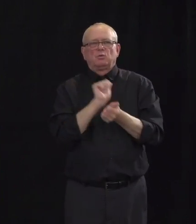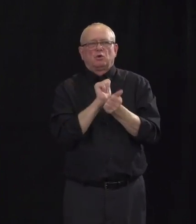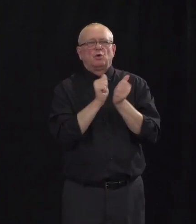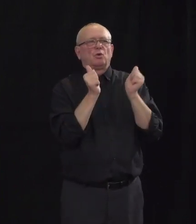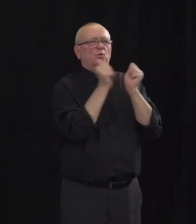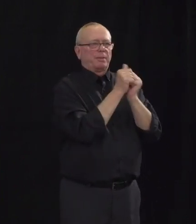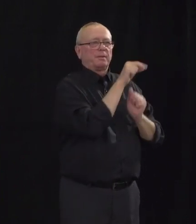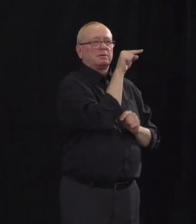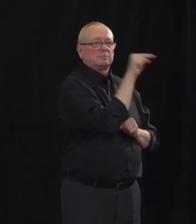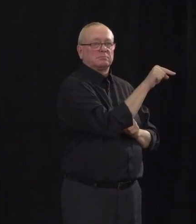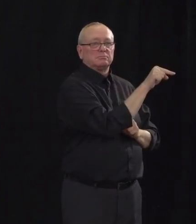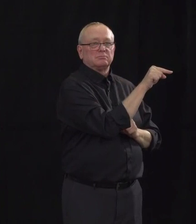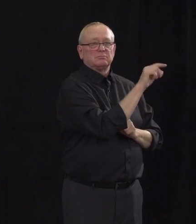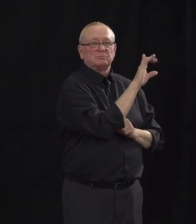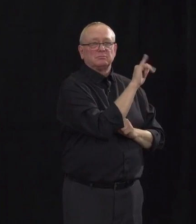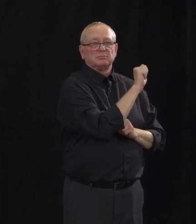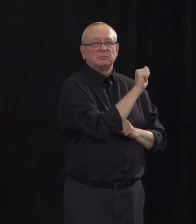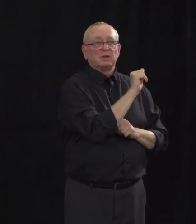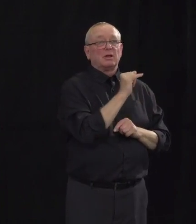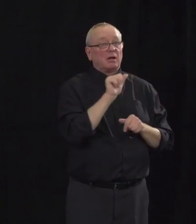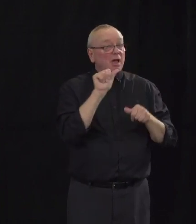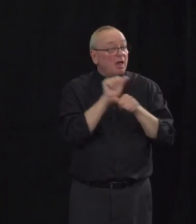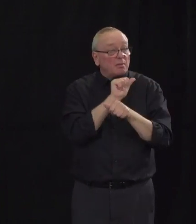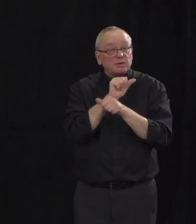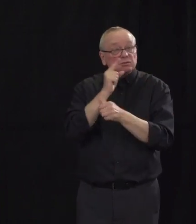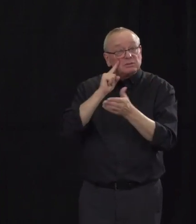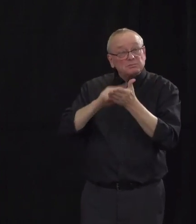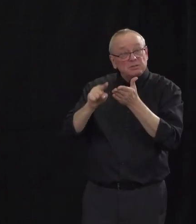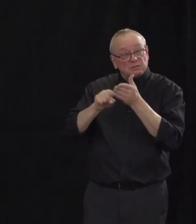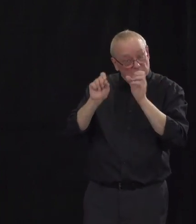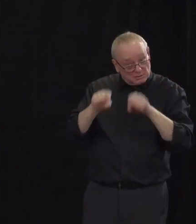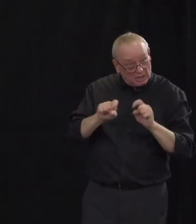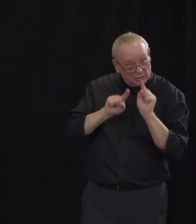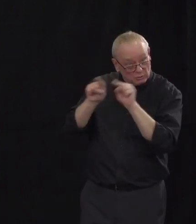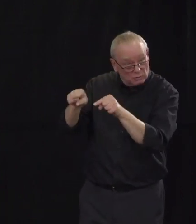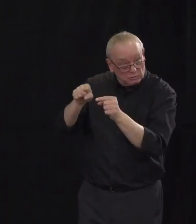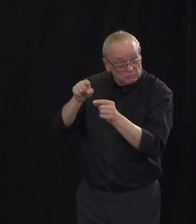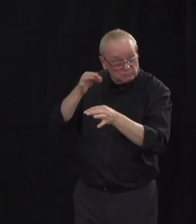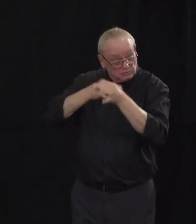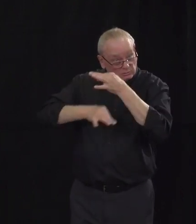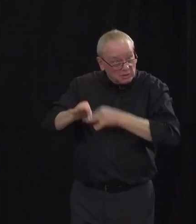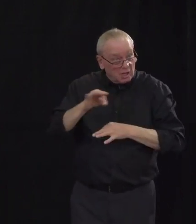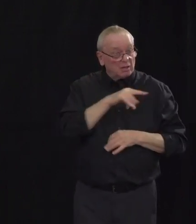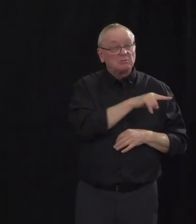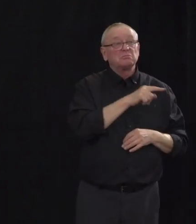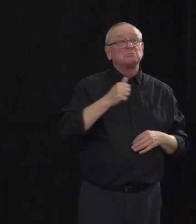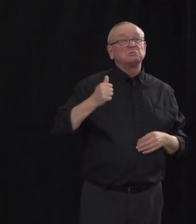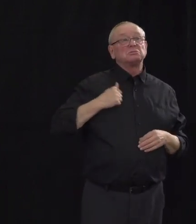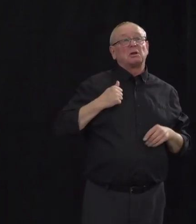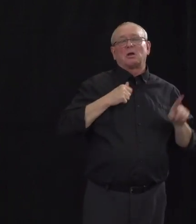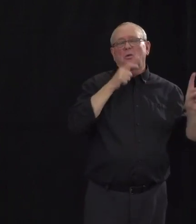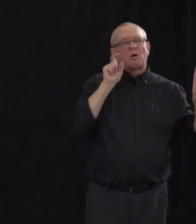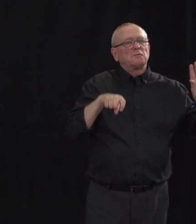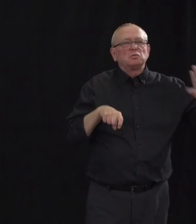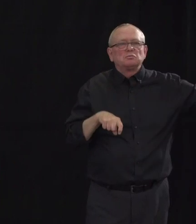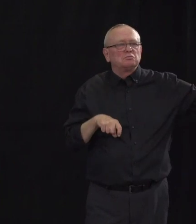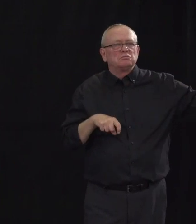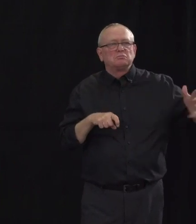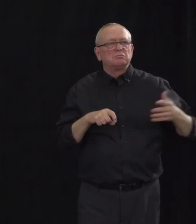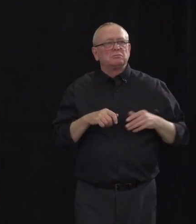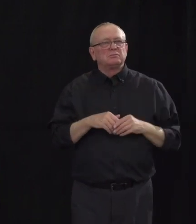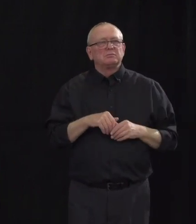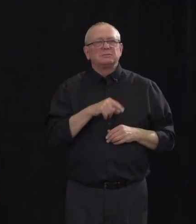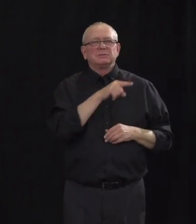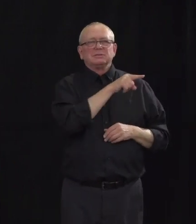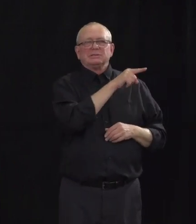that facility or any other facilities, because we also have concerns about a shortage of CFIA inspectors at some of the other meatpacking plants in